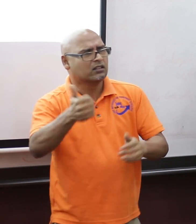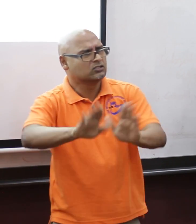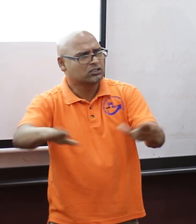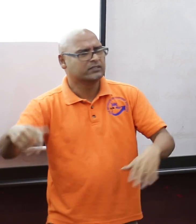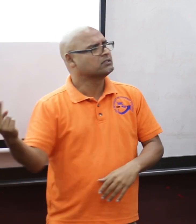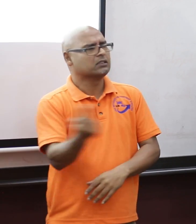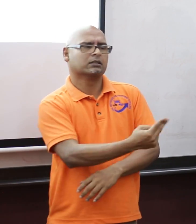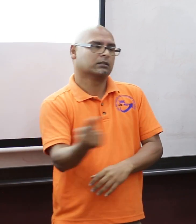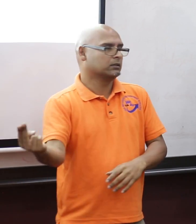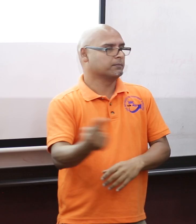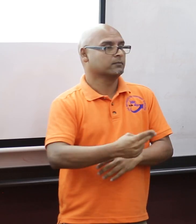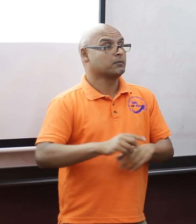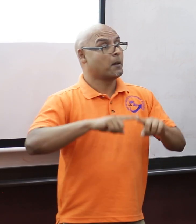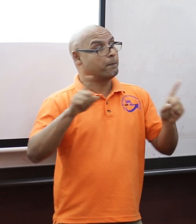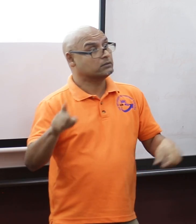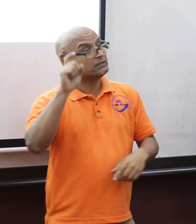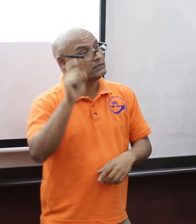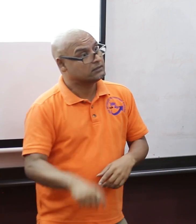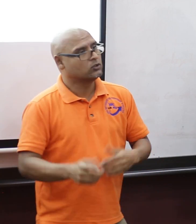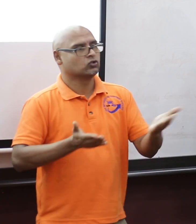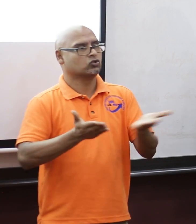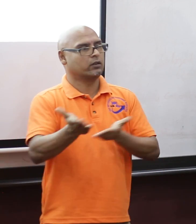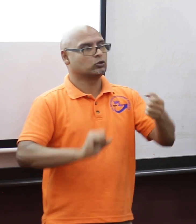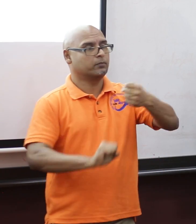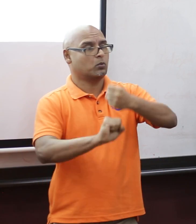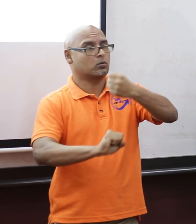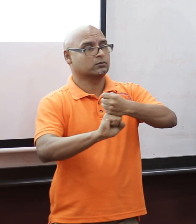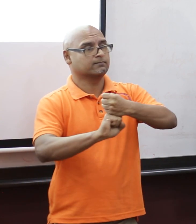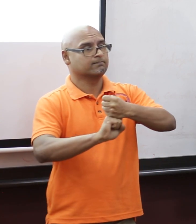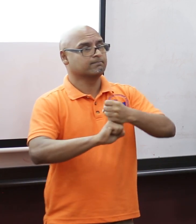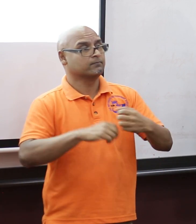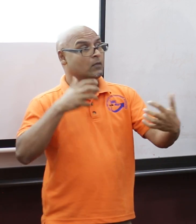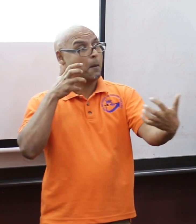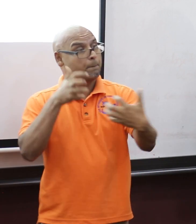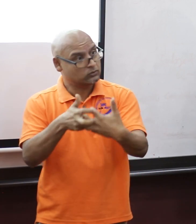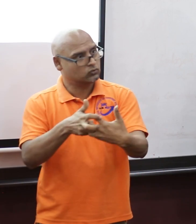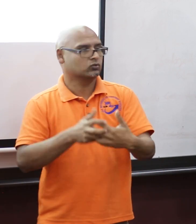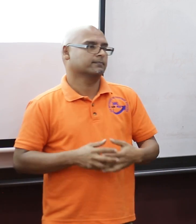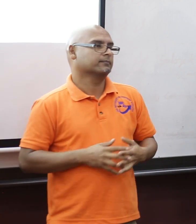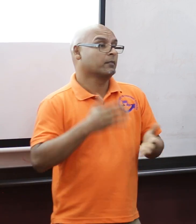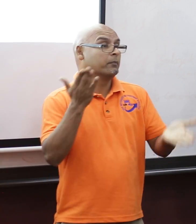will help balance the situation. Okay?